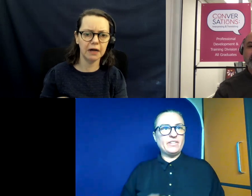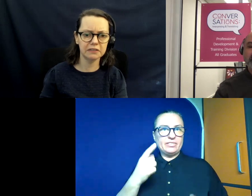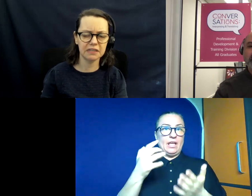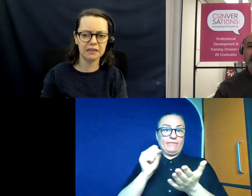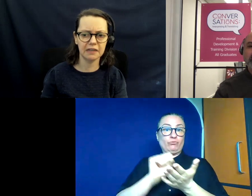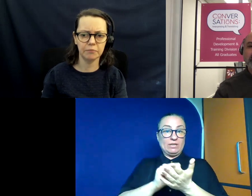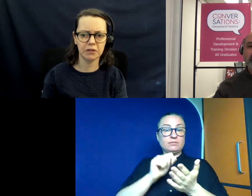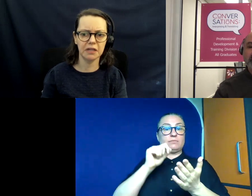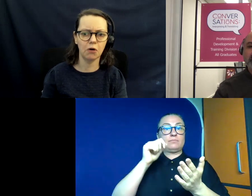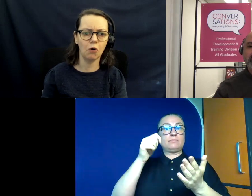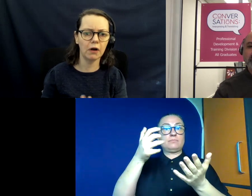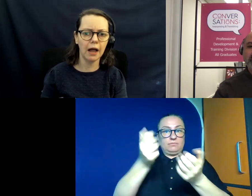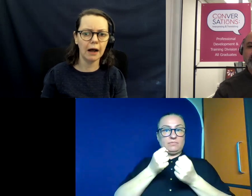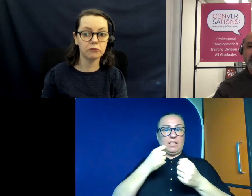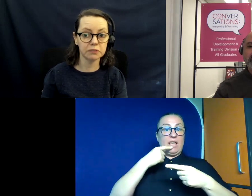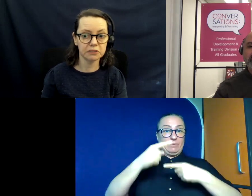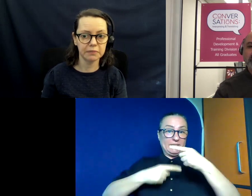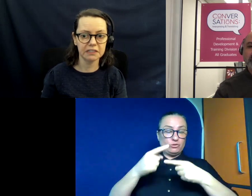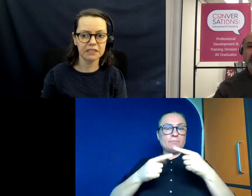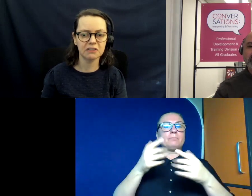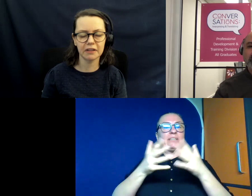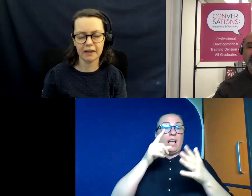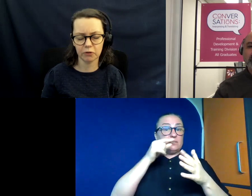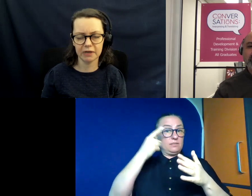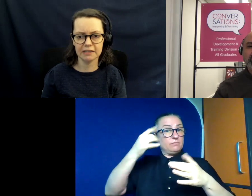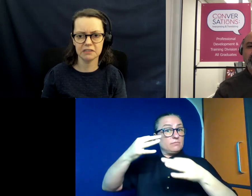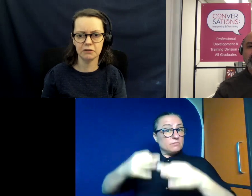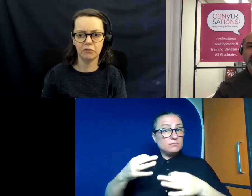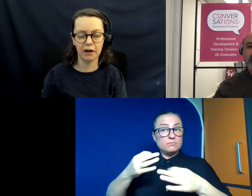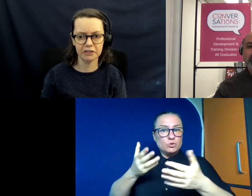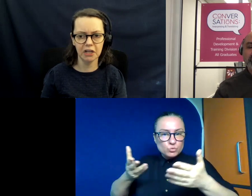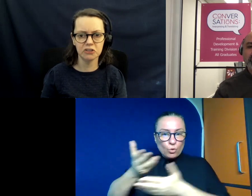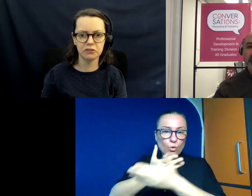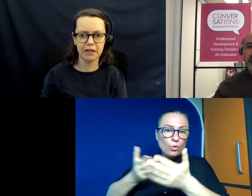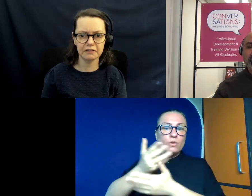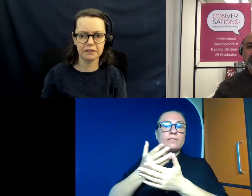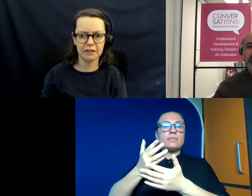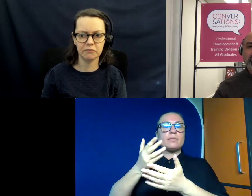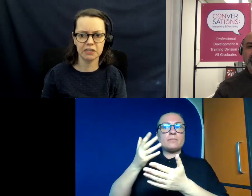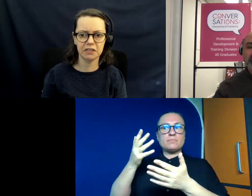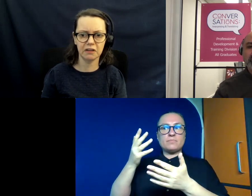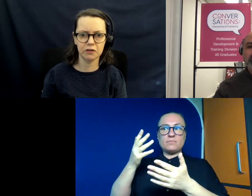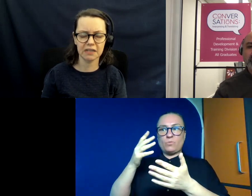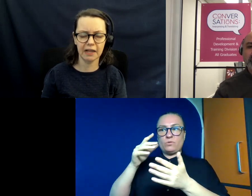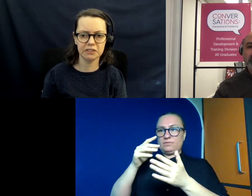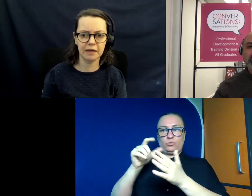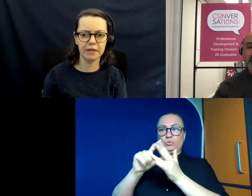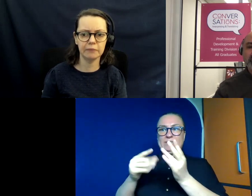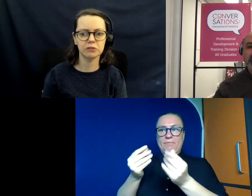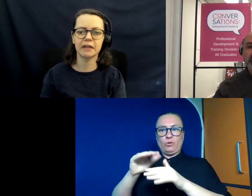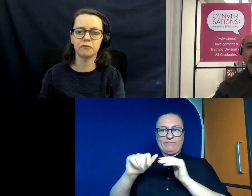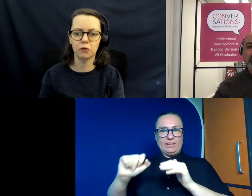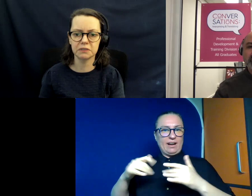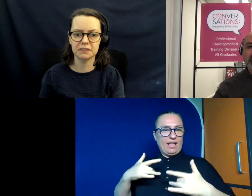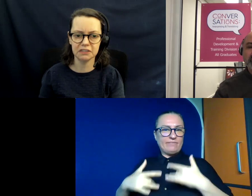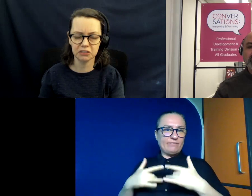of understanding, empathy, or responsibility. So I think everyone has the right to get the information in their first language, then be able to